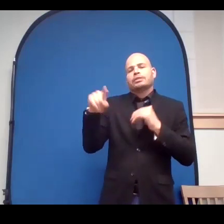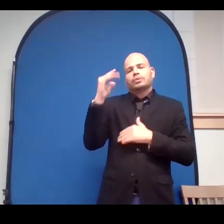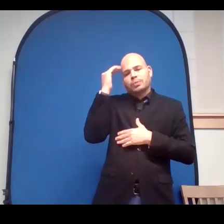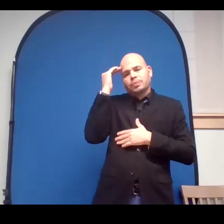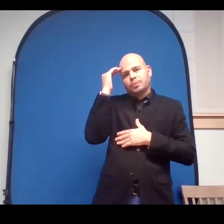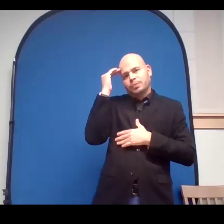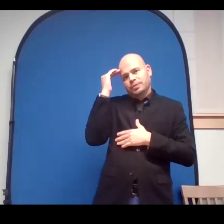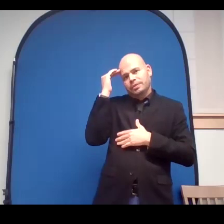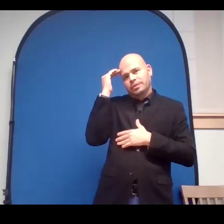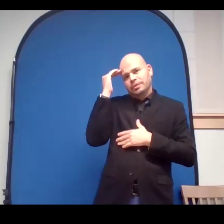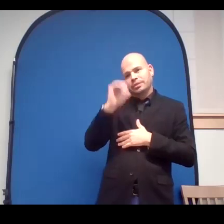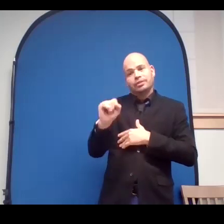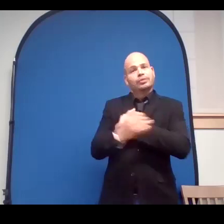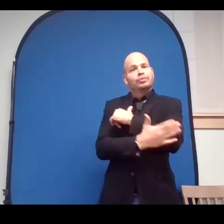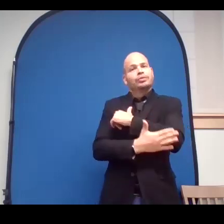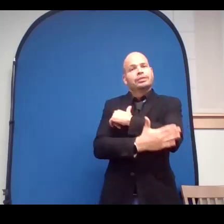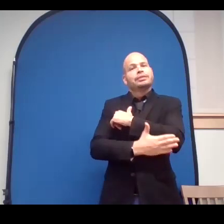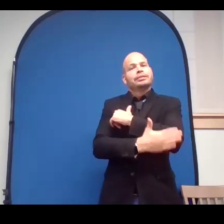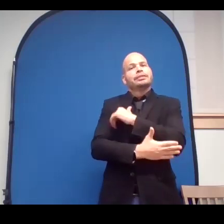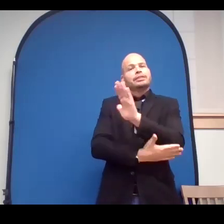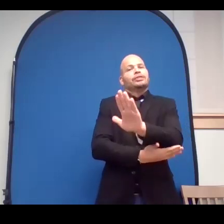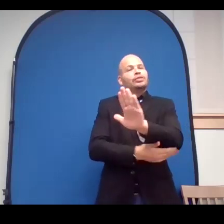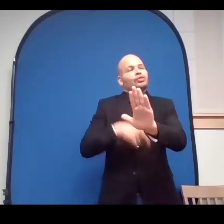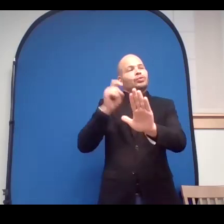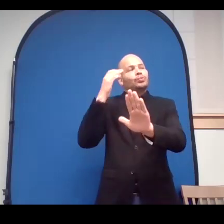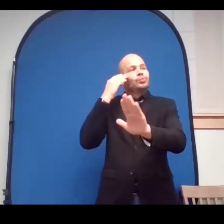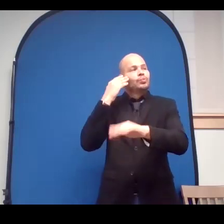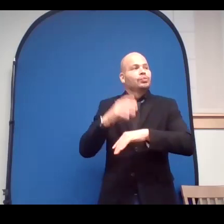I'm not sure if everybody in what position. How would he know